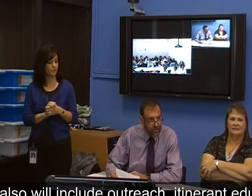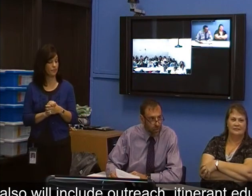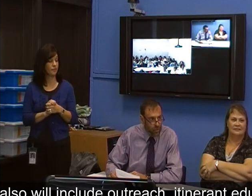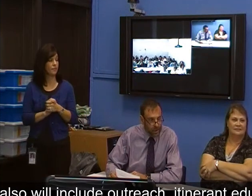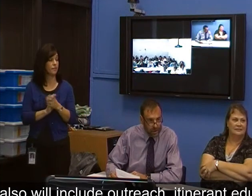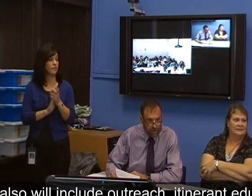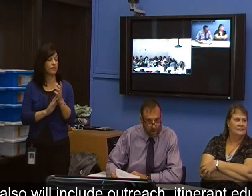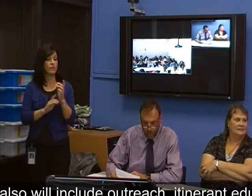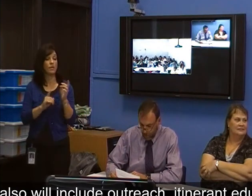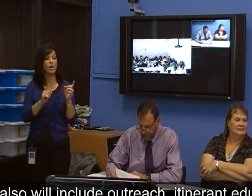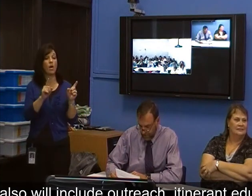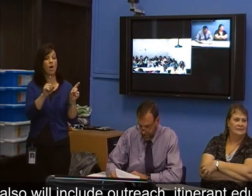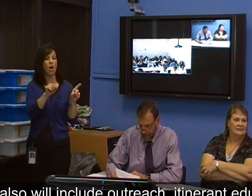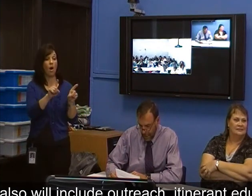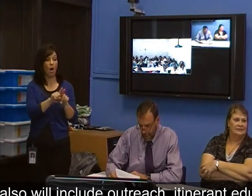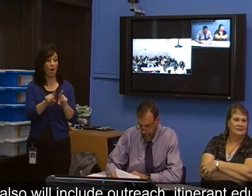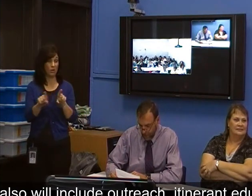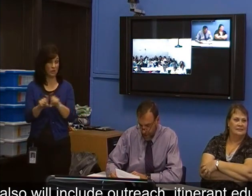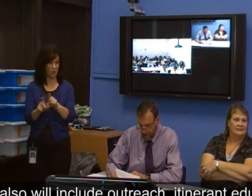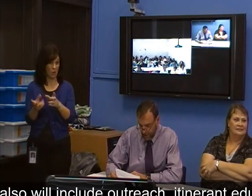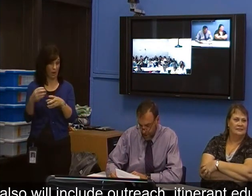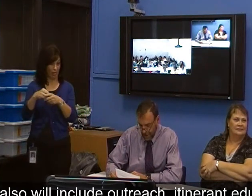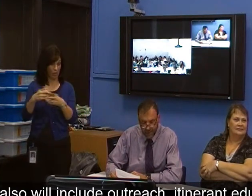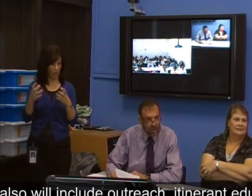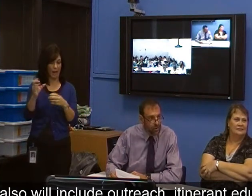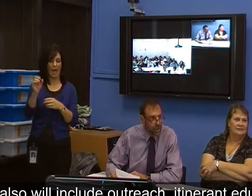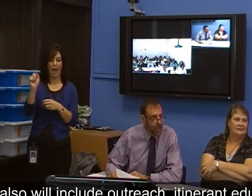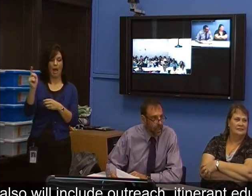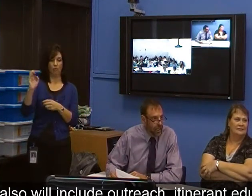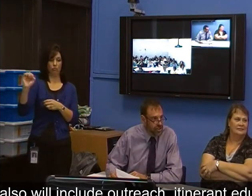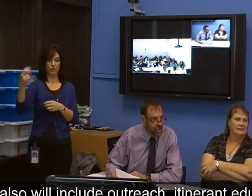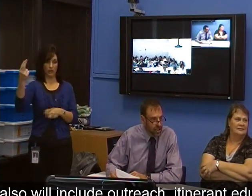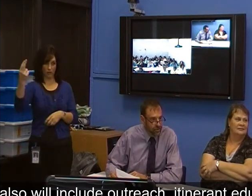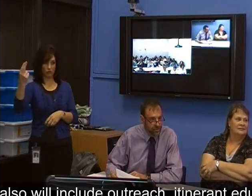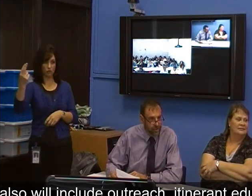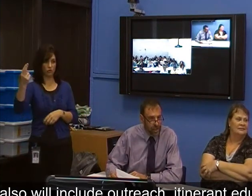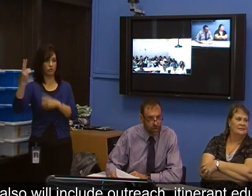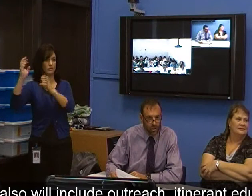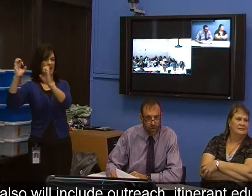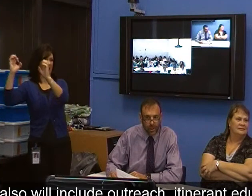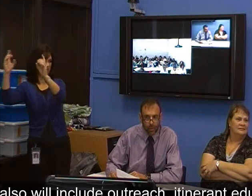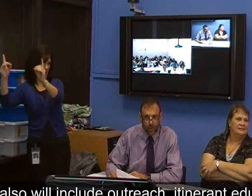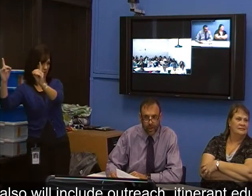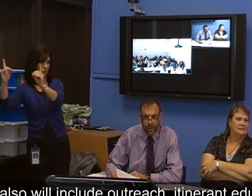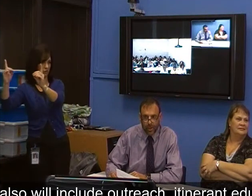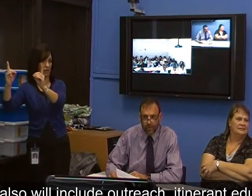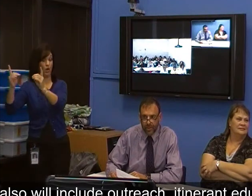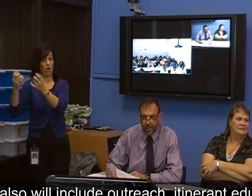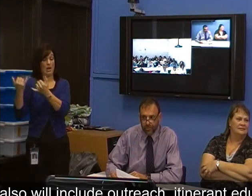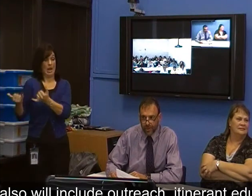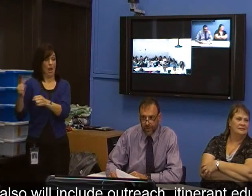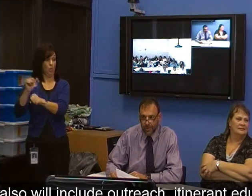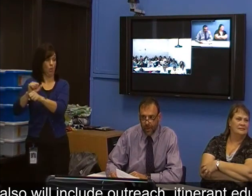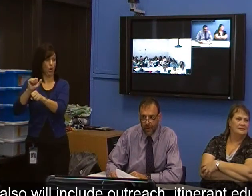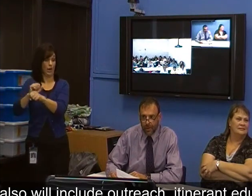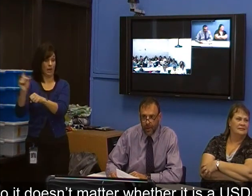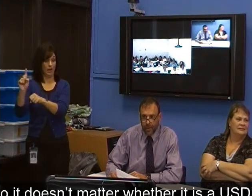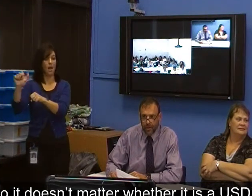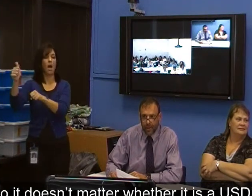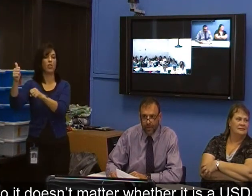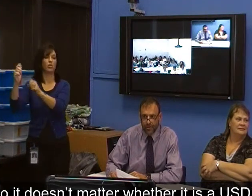It also will include outreach itinerant educators that are currently working in other